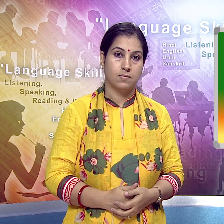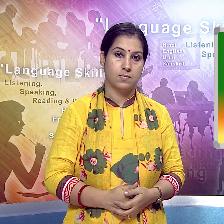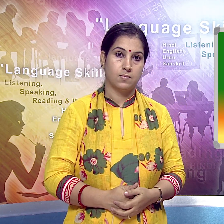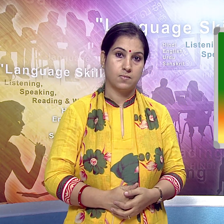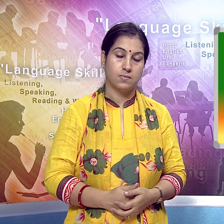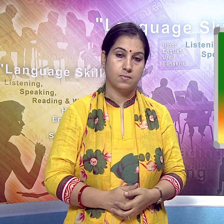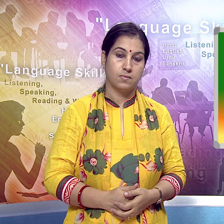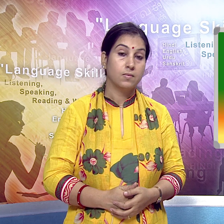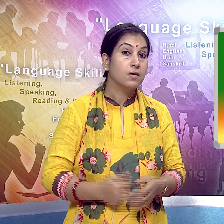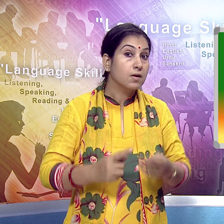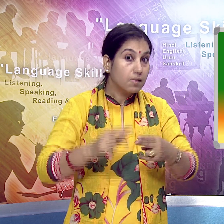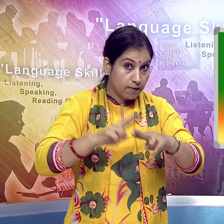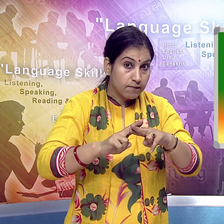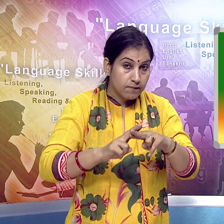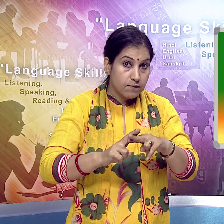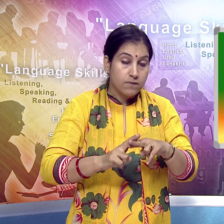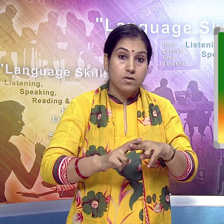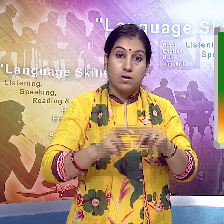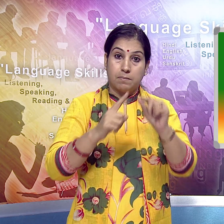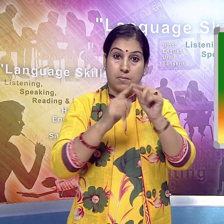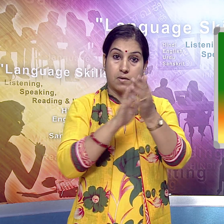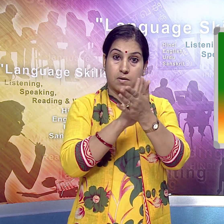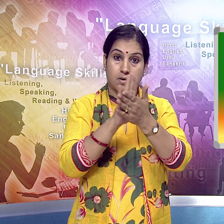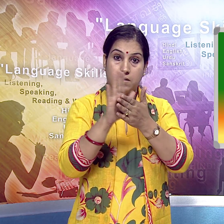And if excess of phosphorus is eaten,